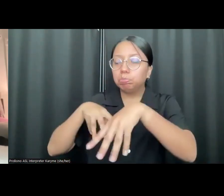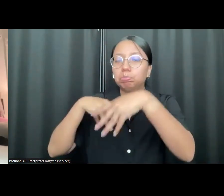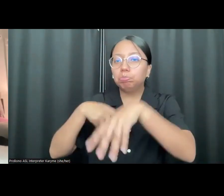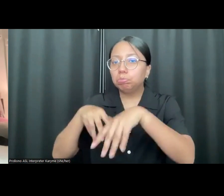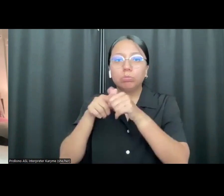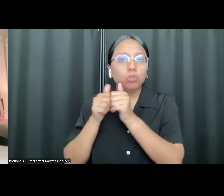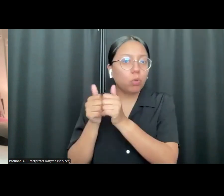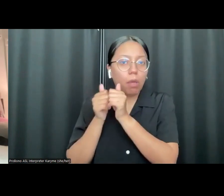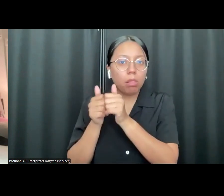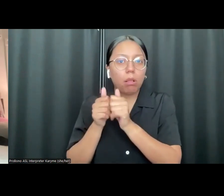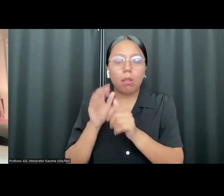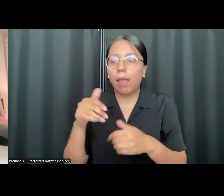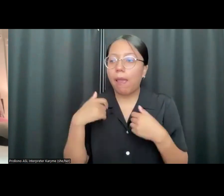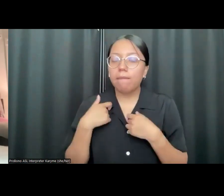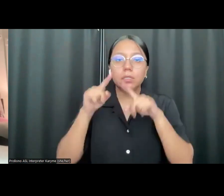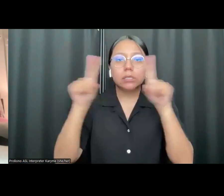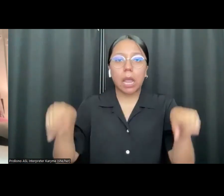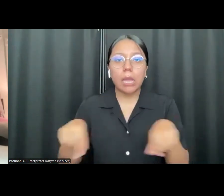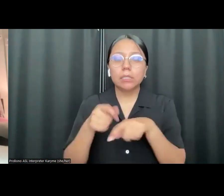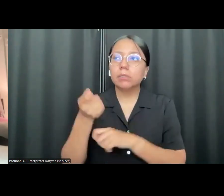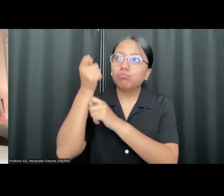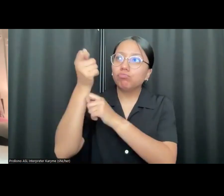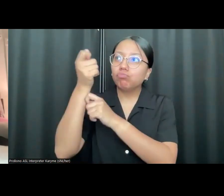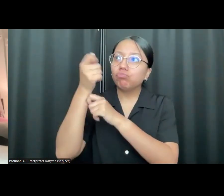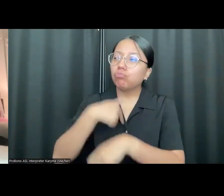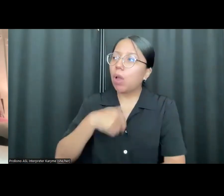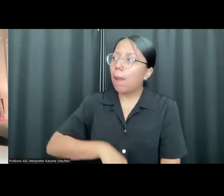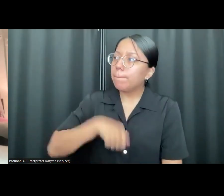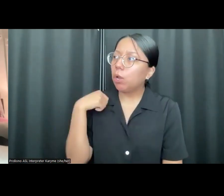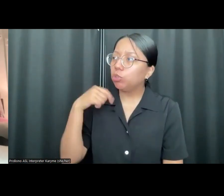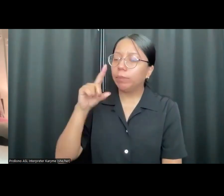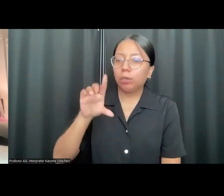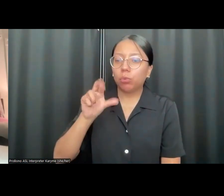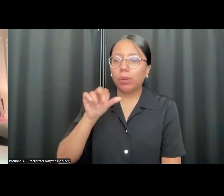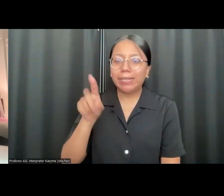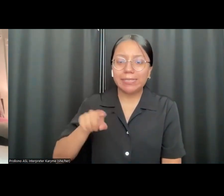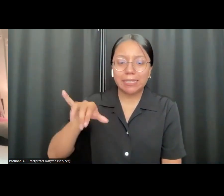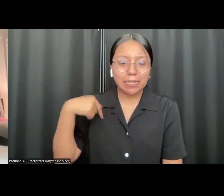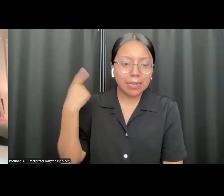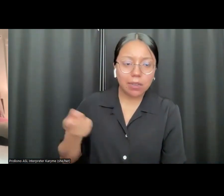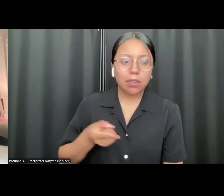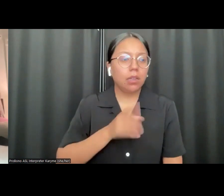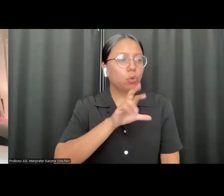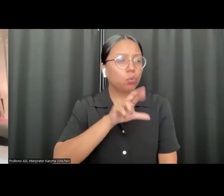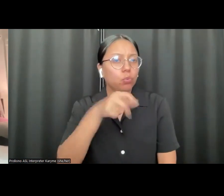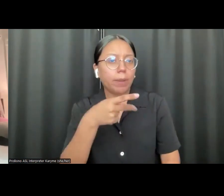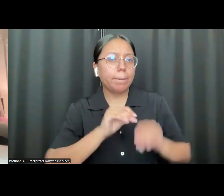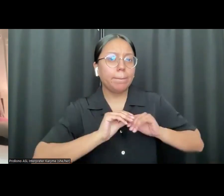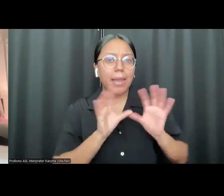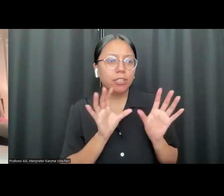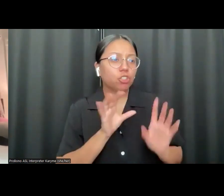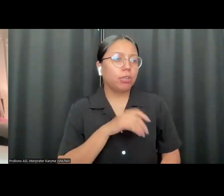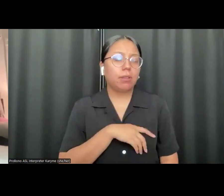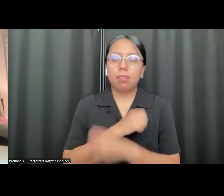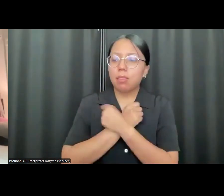like, crypt, proud to be crazy, crypt magic and love, like all of this. It was this big, slow, disabled march down the